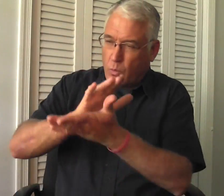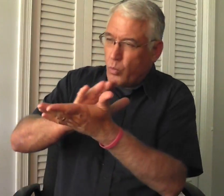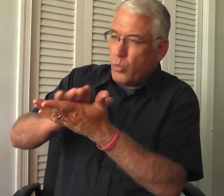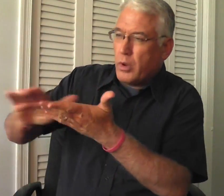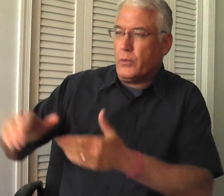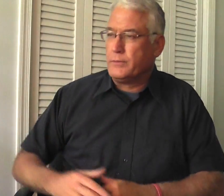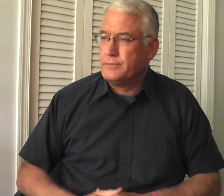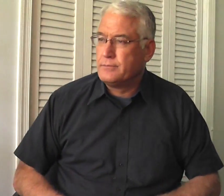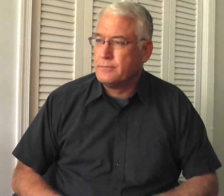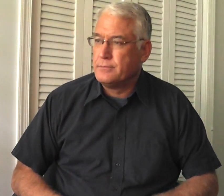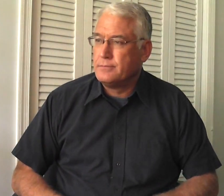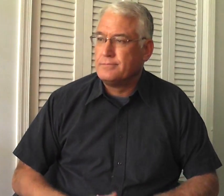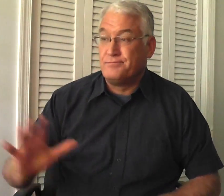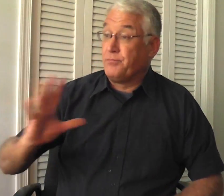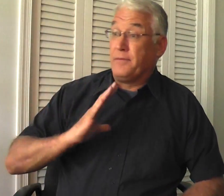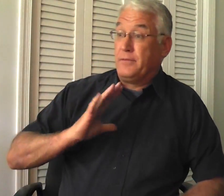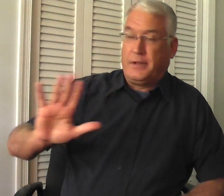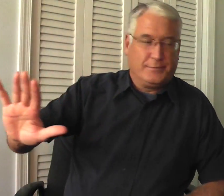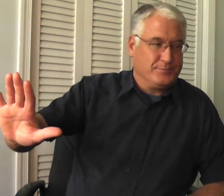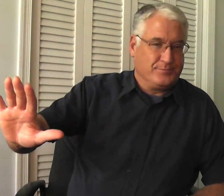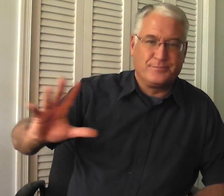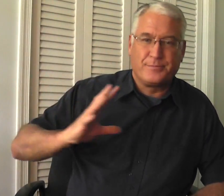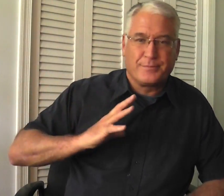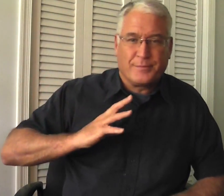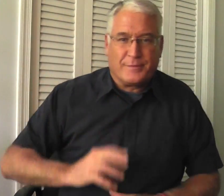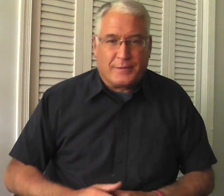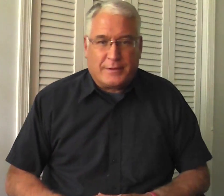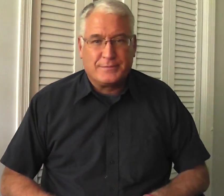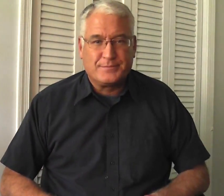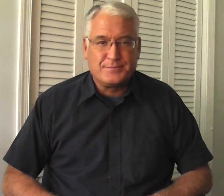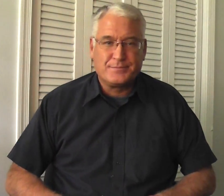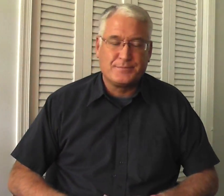are righteous, you are holy. That's fine.